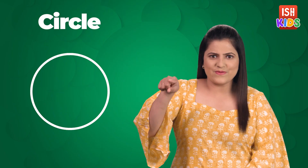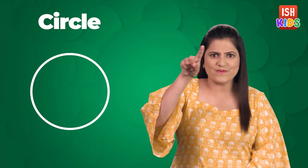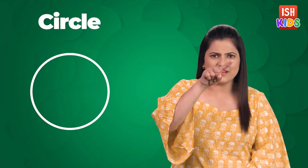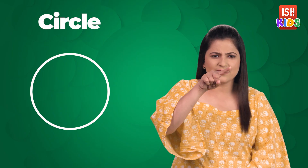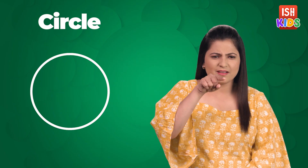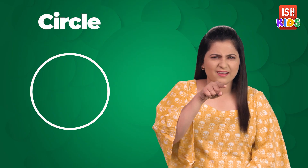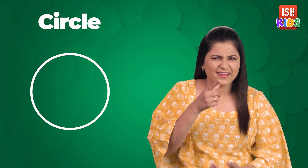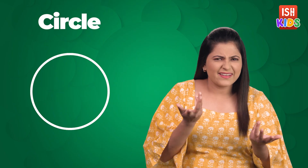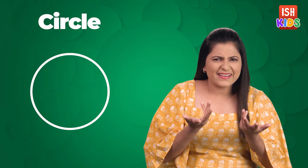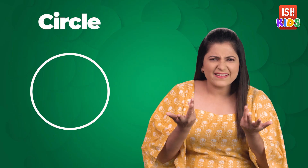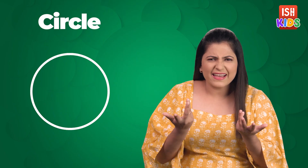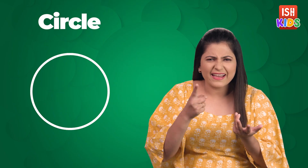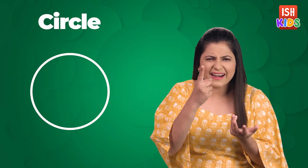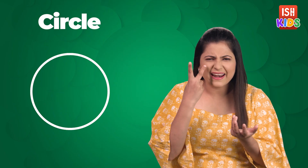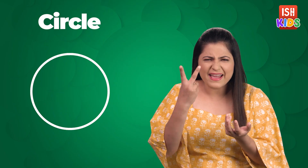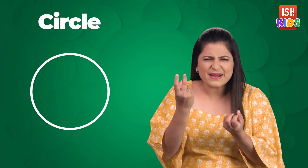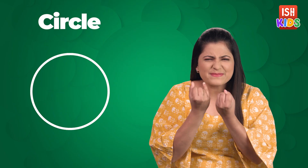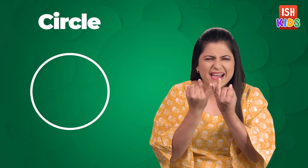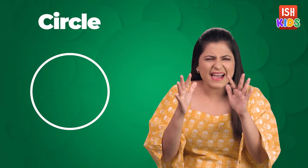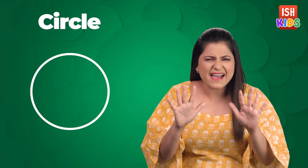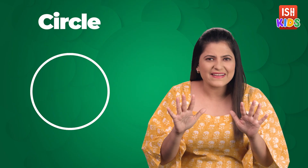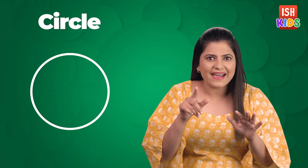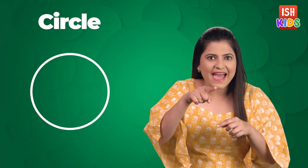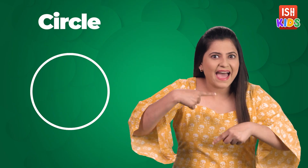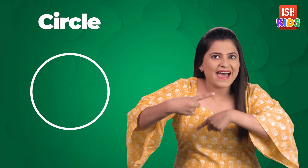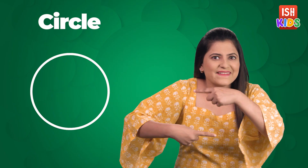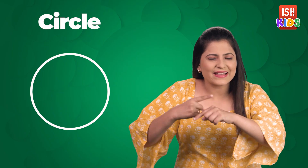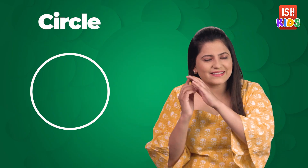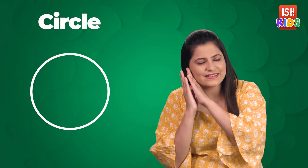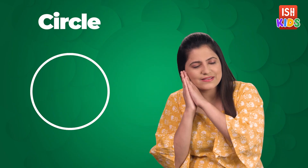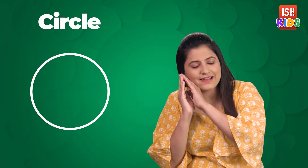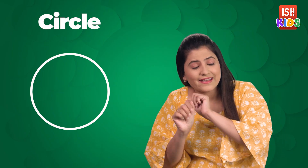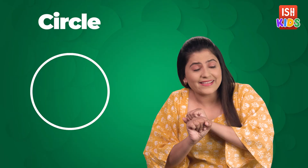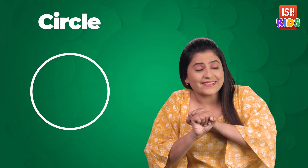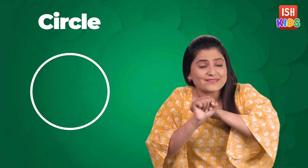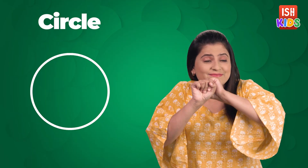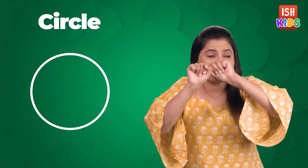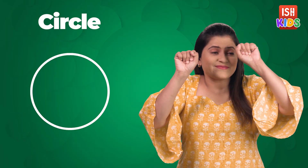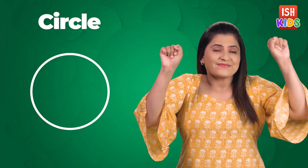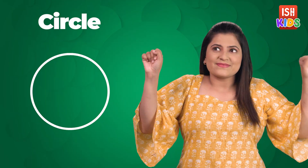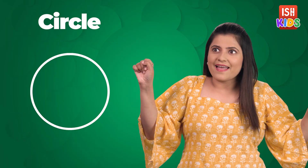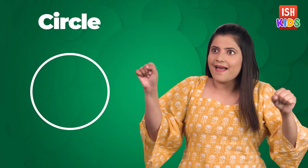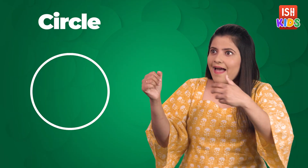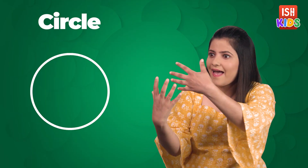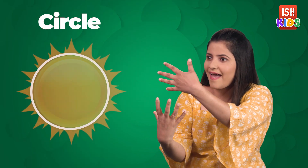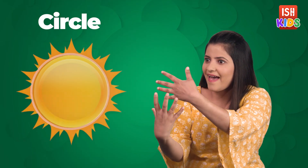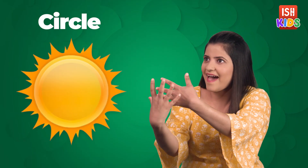Circle. Where have you seen this? You've seen it a lot. Every day when you wake up, you see the